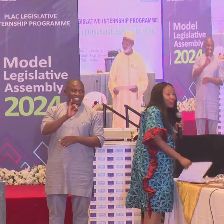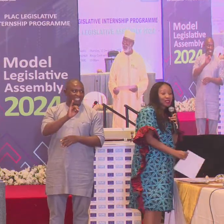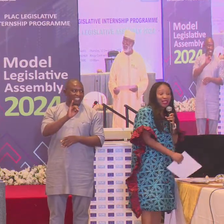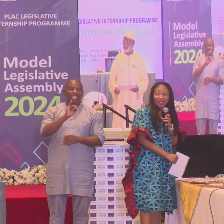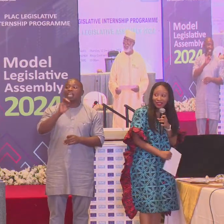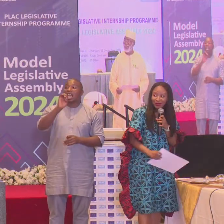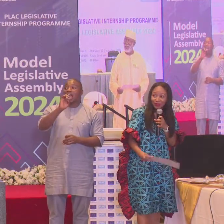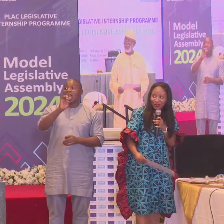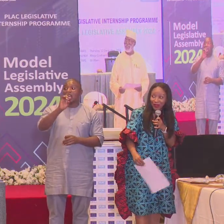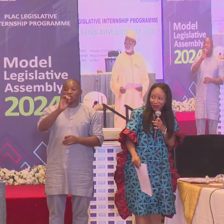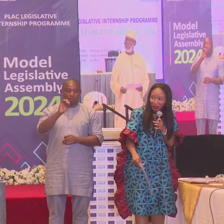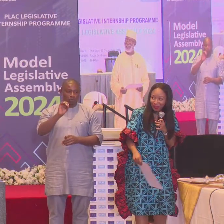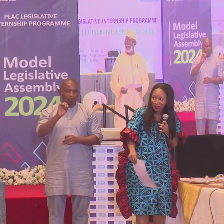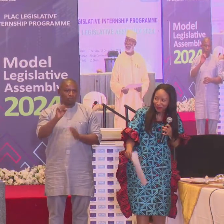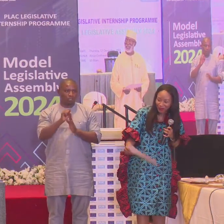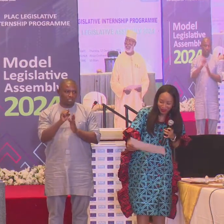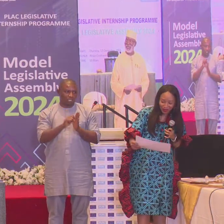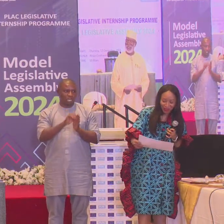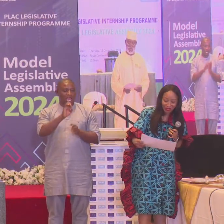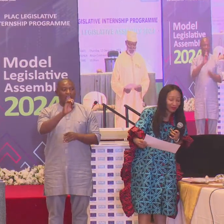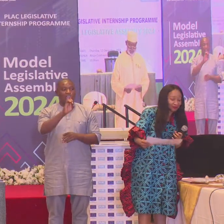Edo State. Sorry, please.